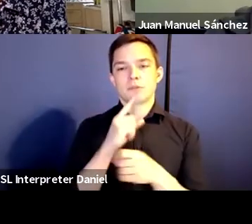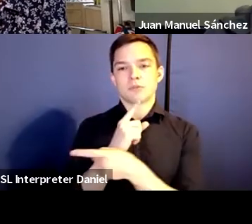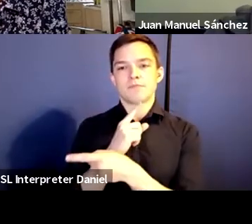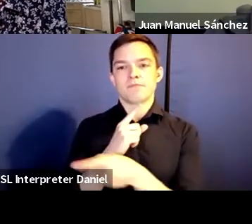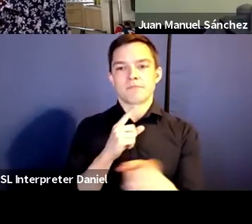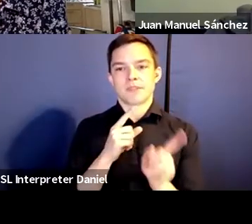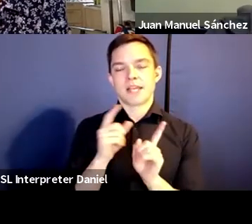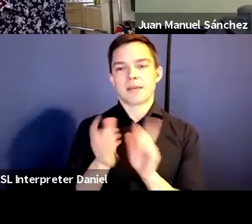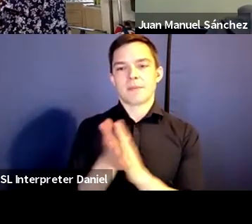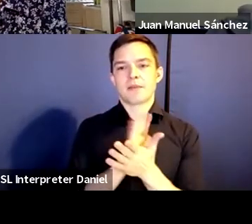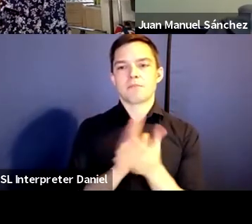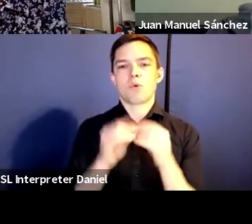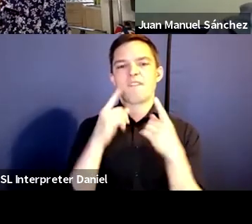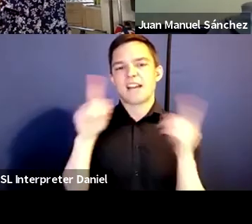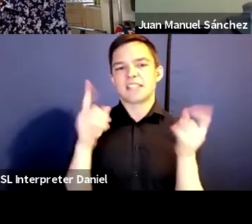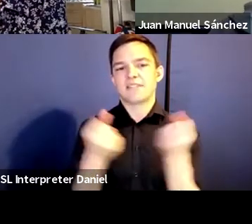more effective advocate work.